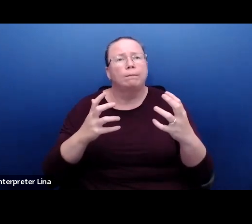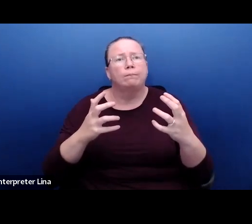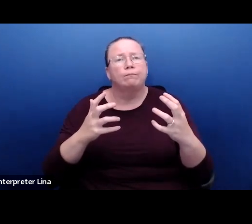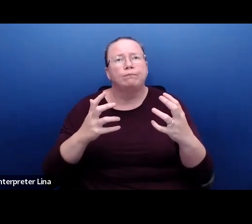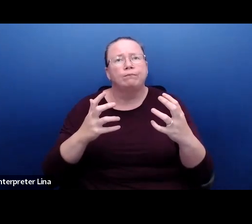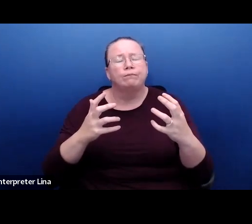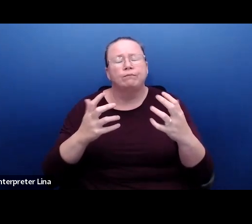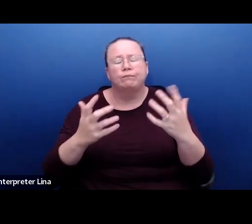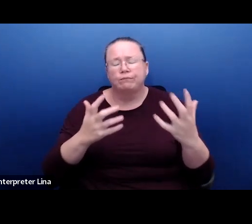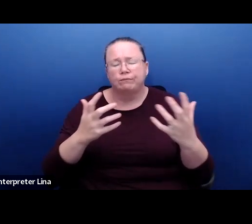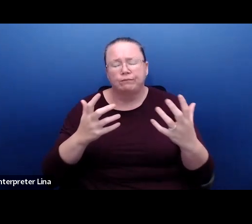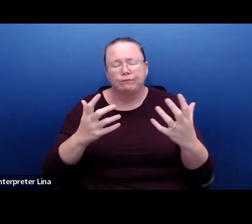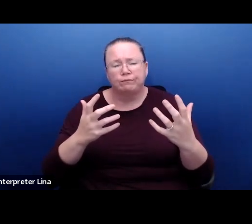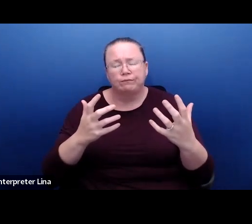in